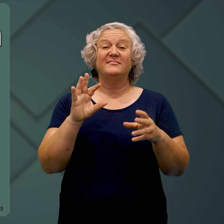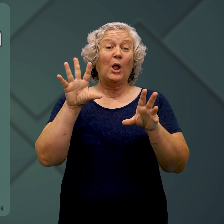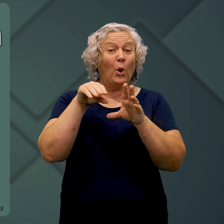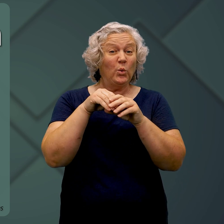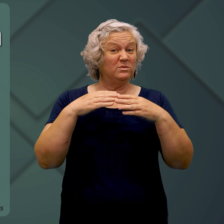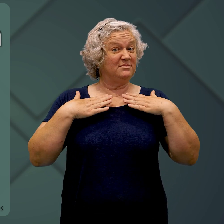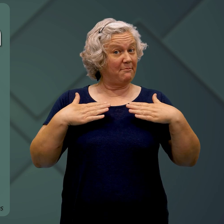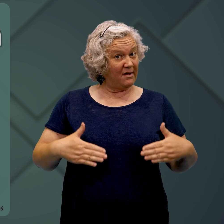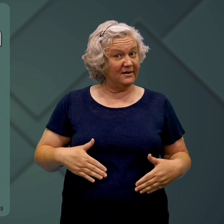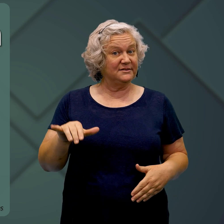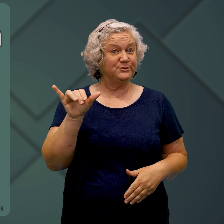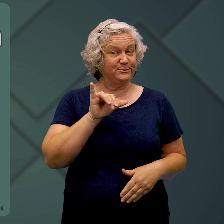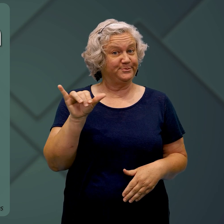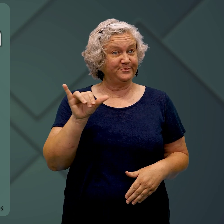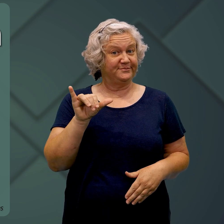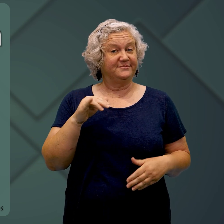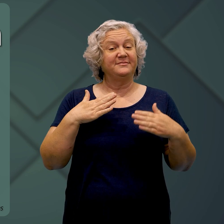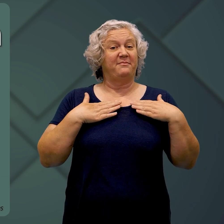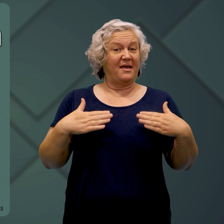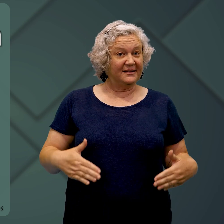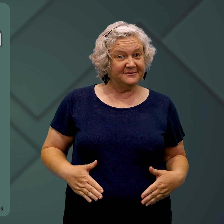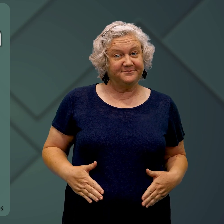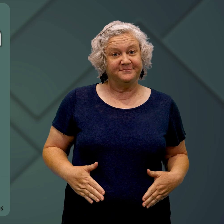But touch also includes the entire body.